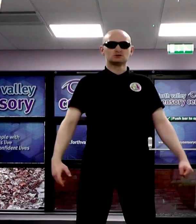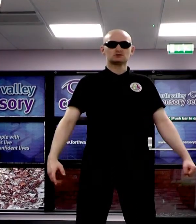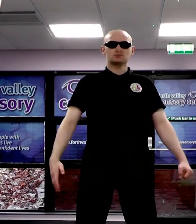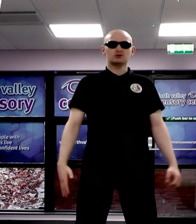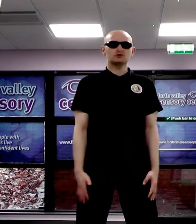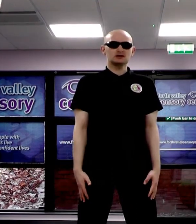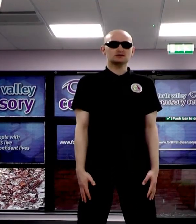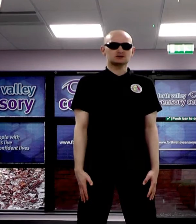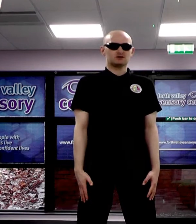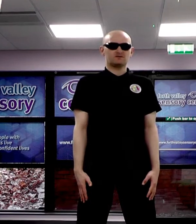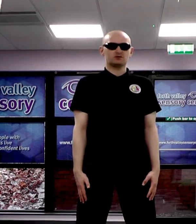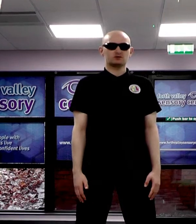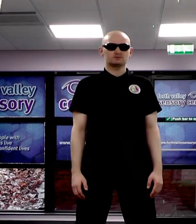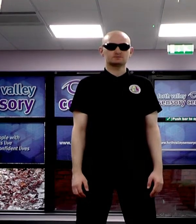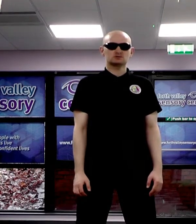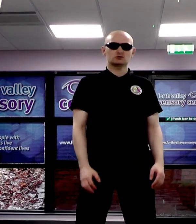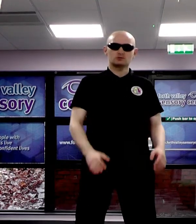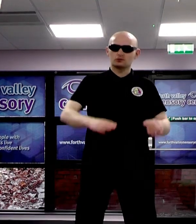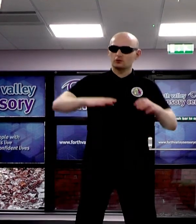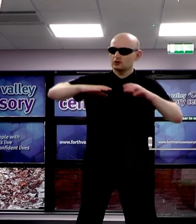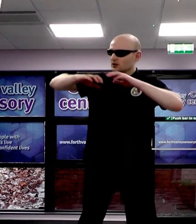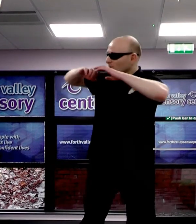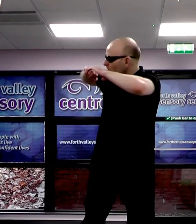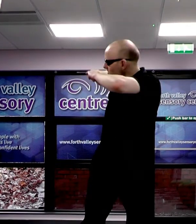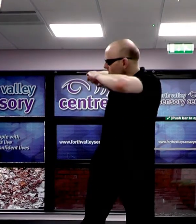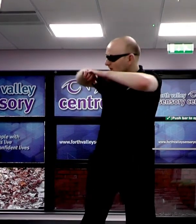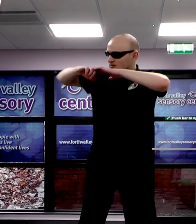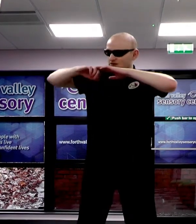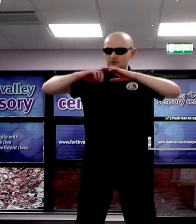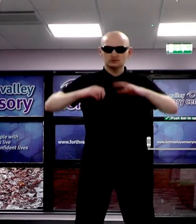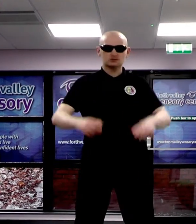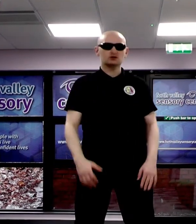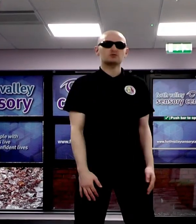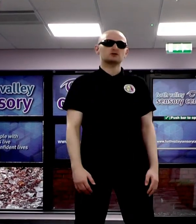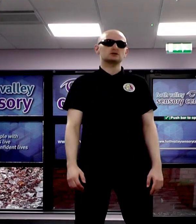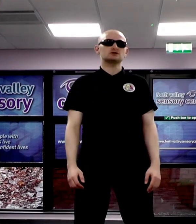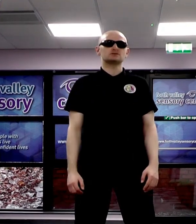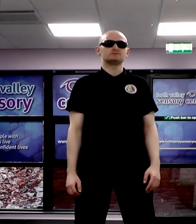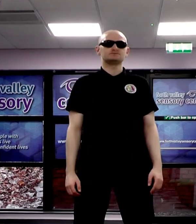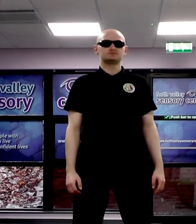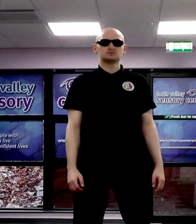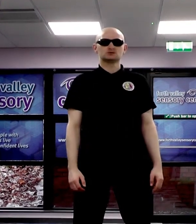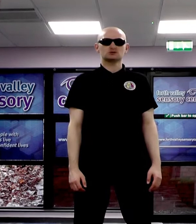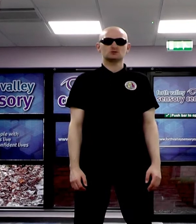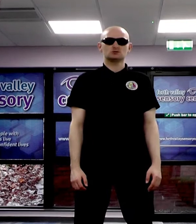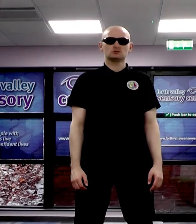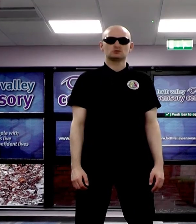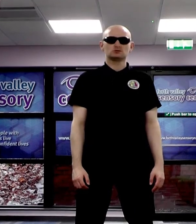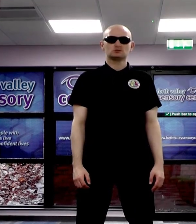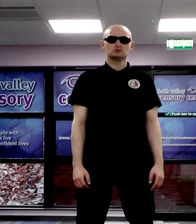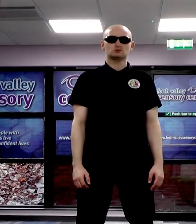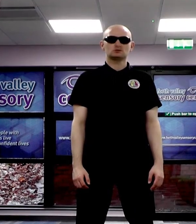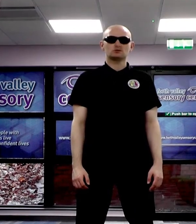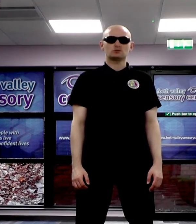To bring our knees forward. So we brought our elbows in last time, we were going to bring our knees in. So we are